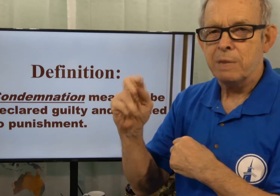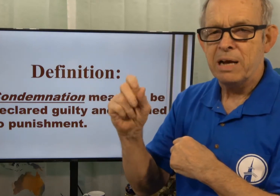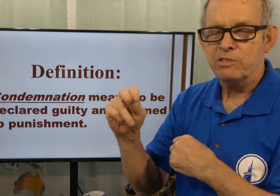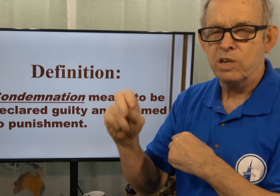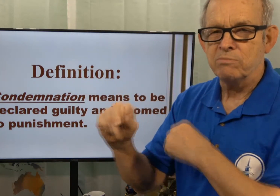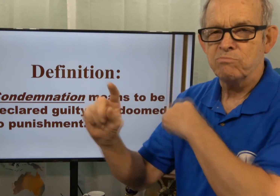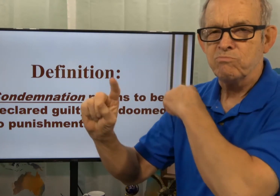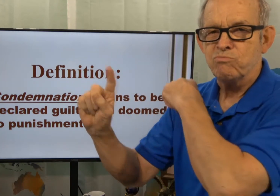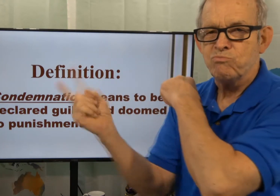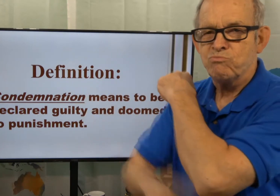Condemnation.